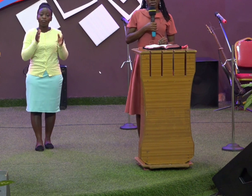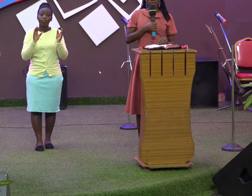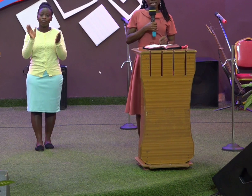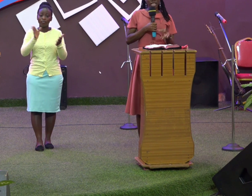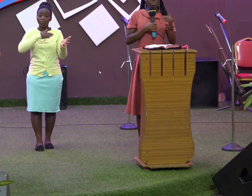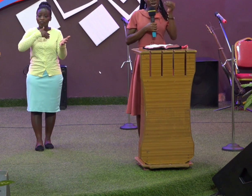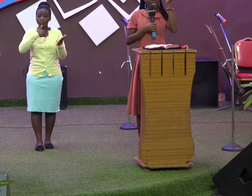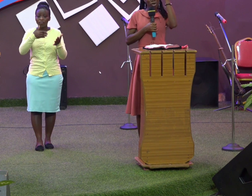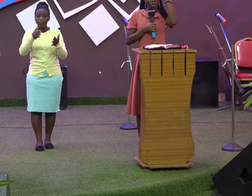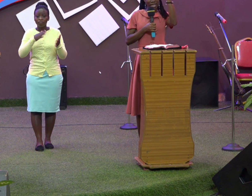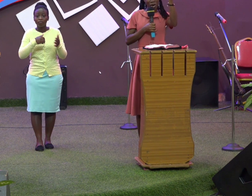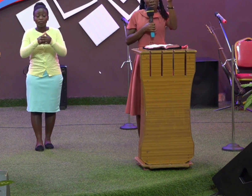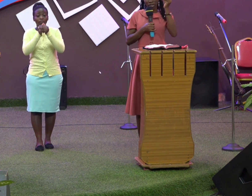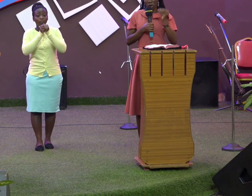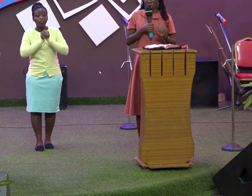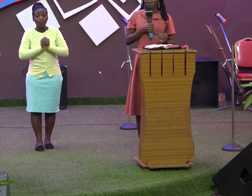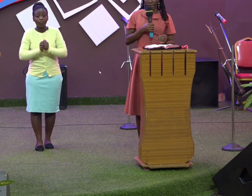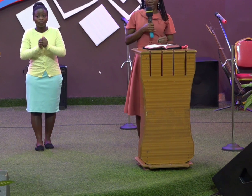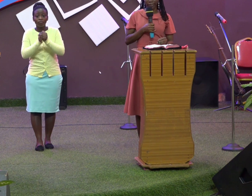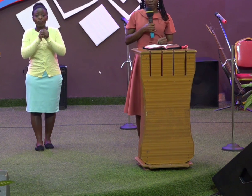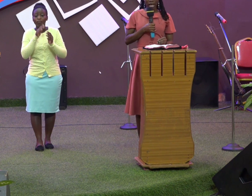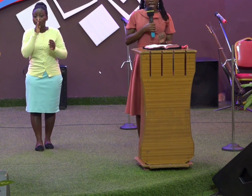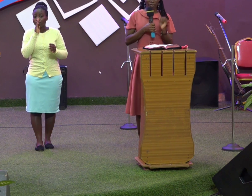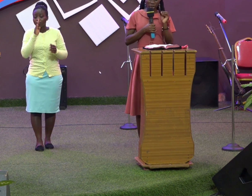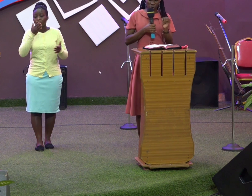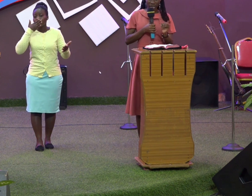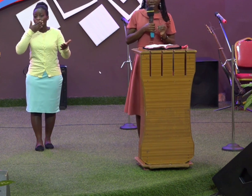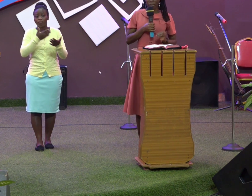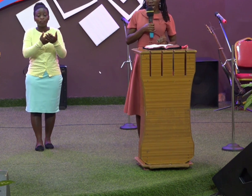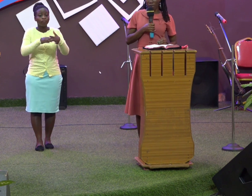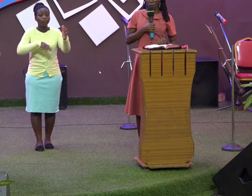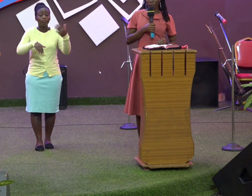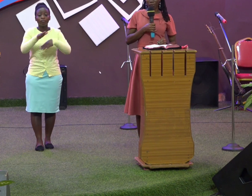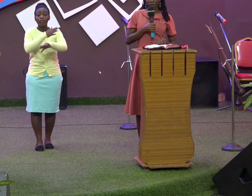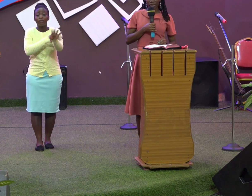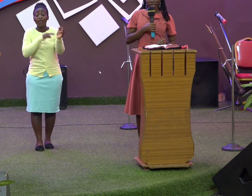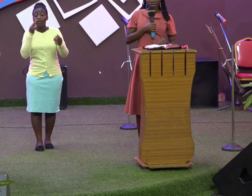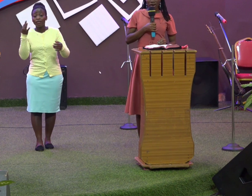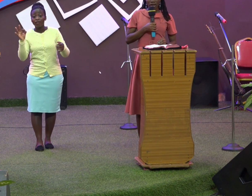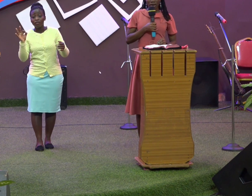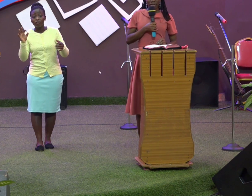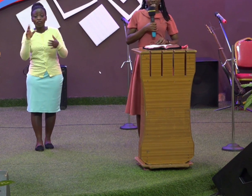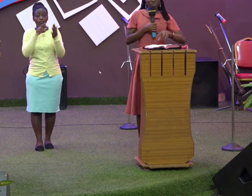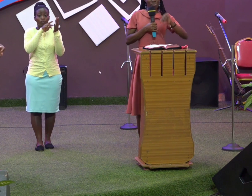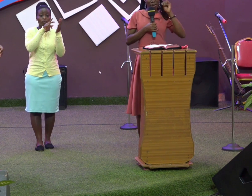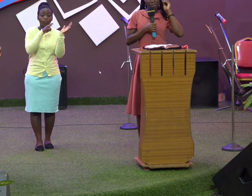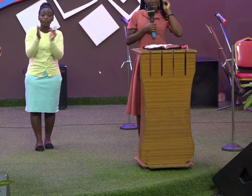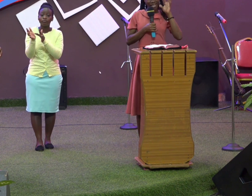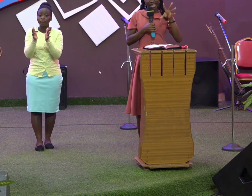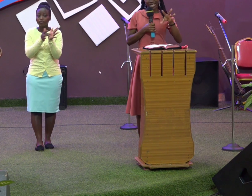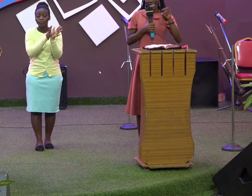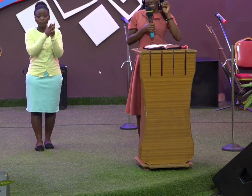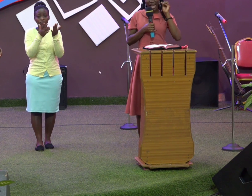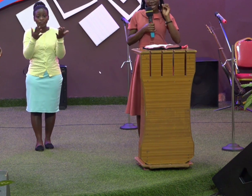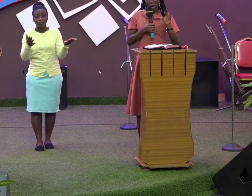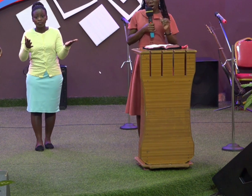worship that it brings a sweet aroma to the Lord, if it's reading the Bible that it may bring